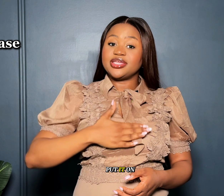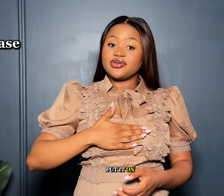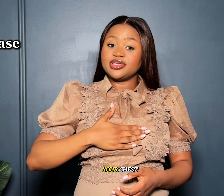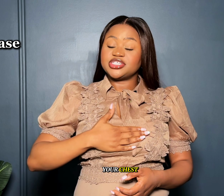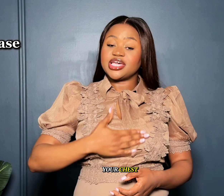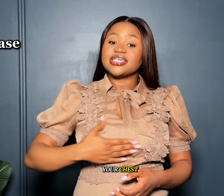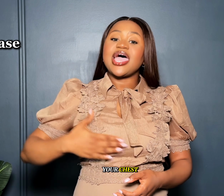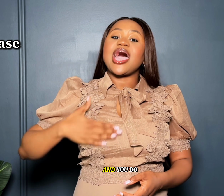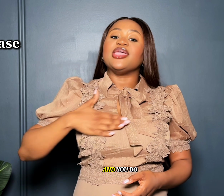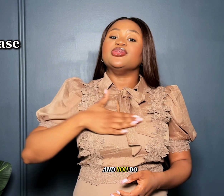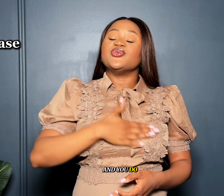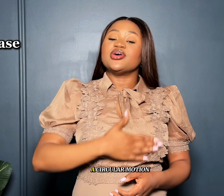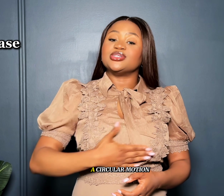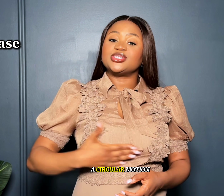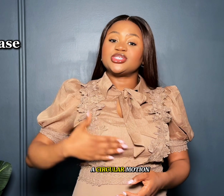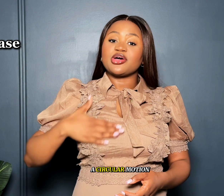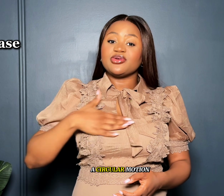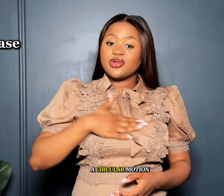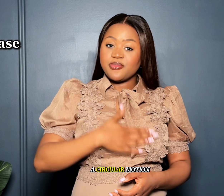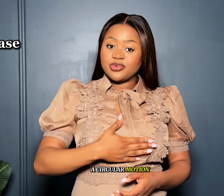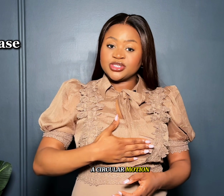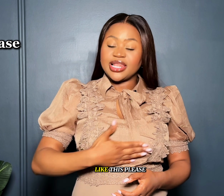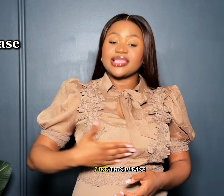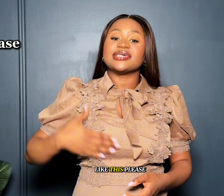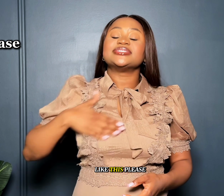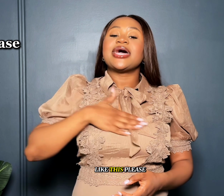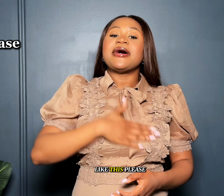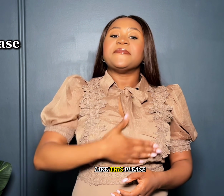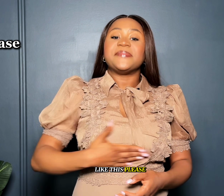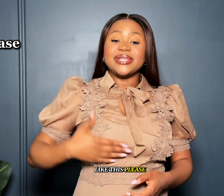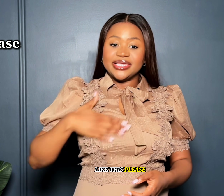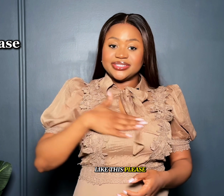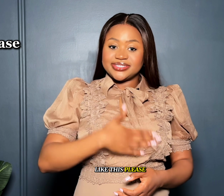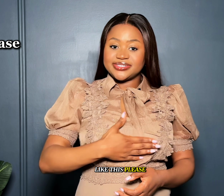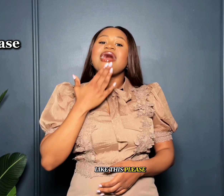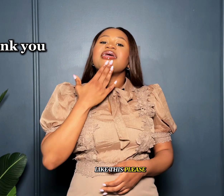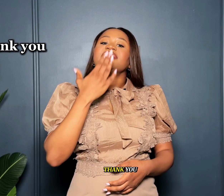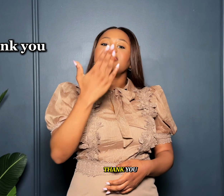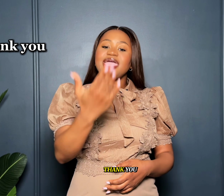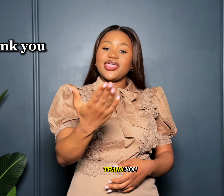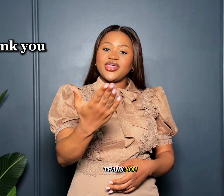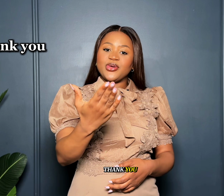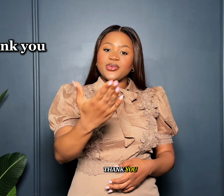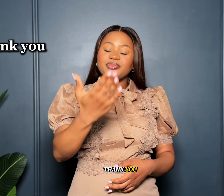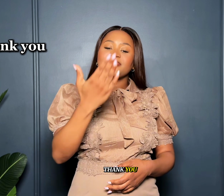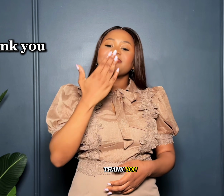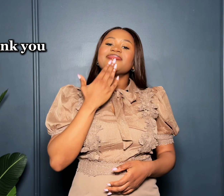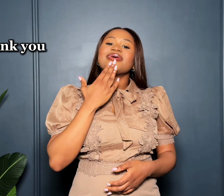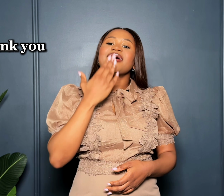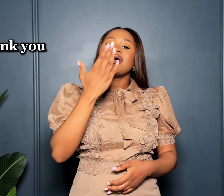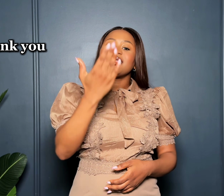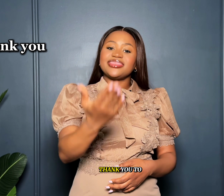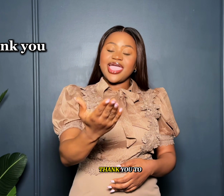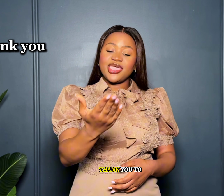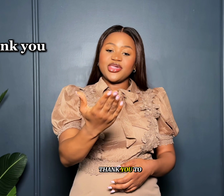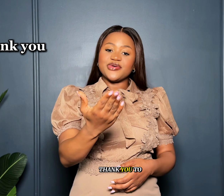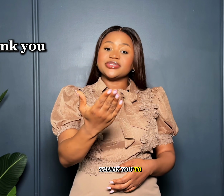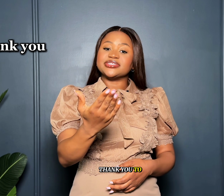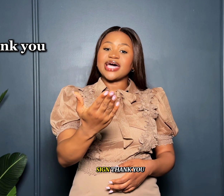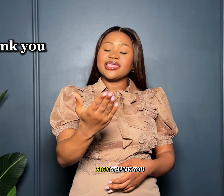on your chest, and you do a circular motion like this, please. Thank you. Thank you. To sign